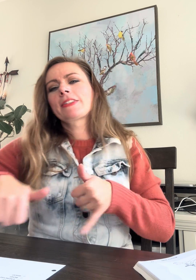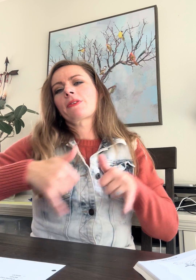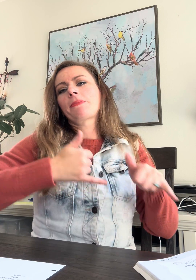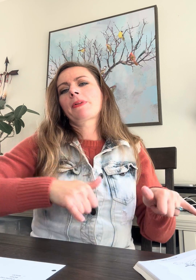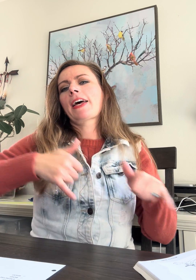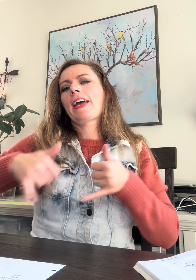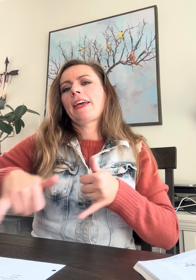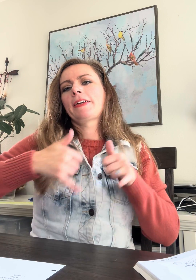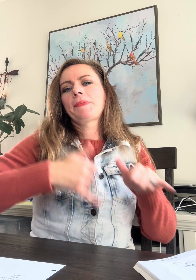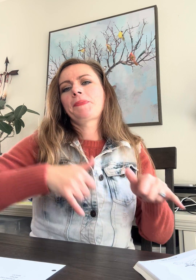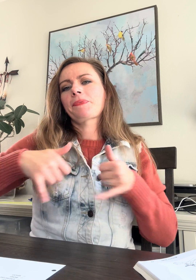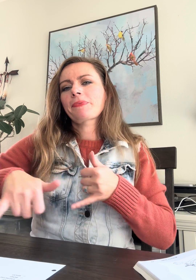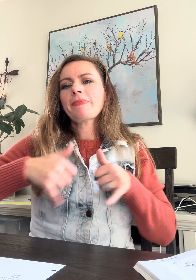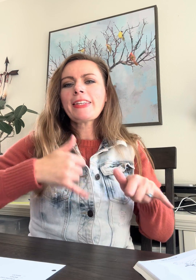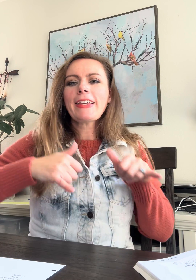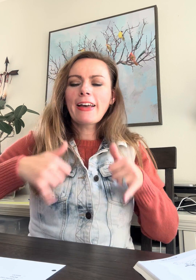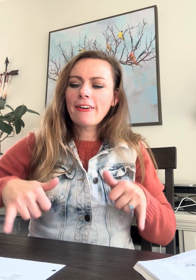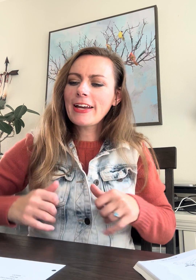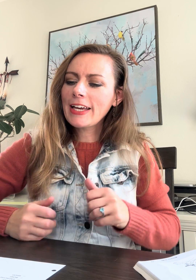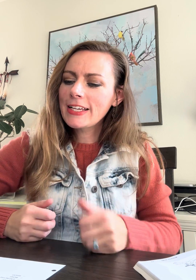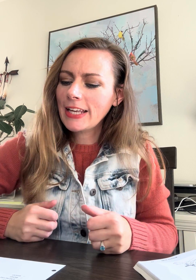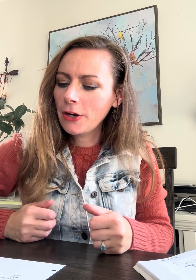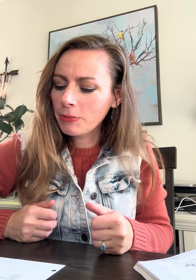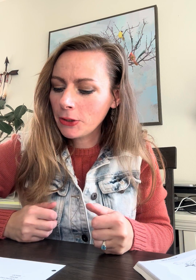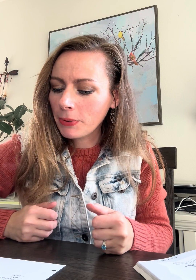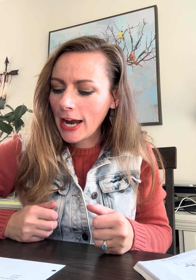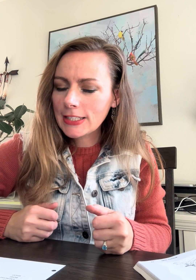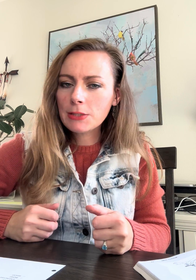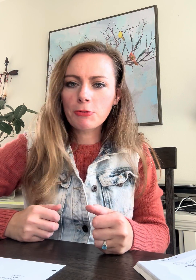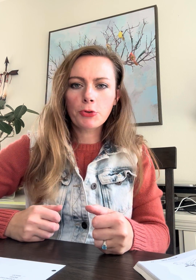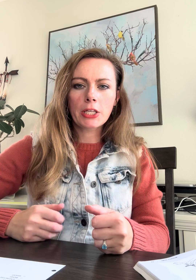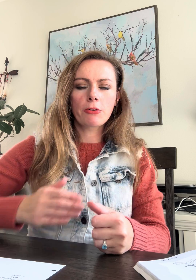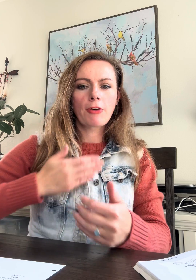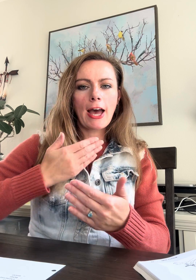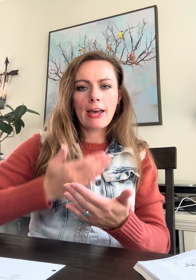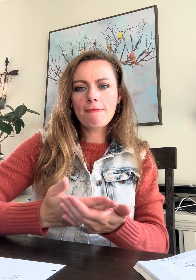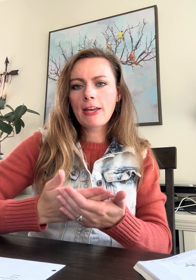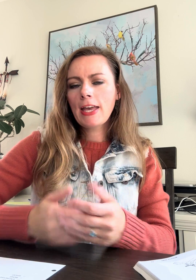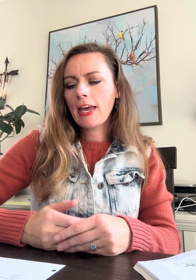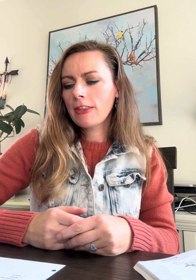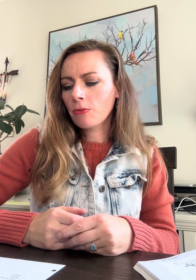or play. All right, guys, I hope that you practice before you arrive, and